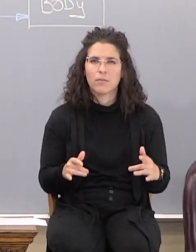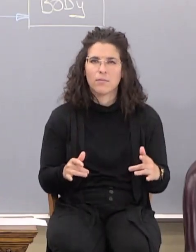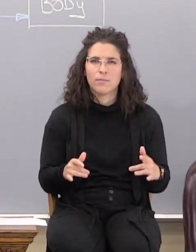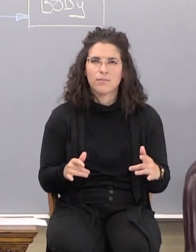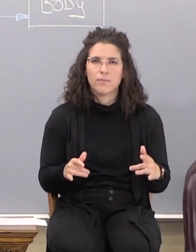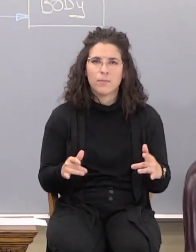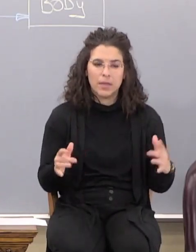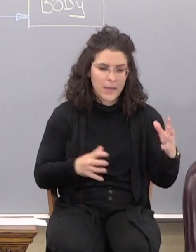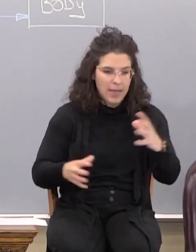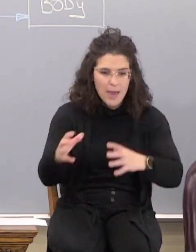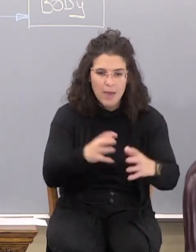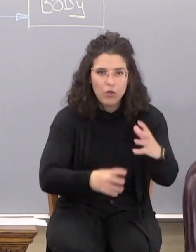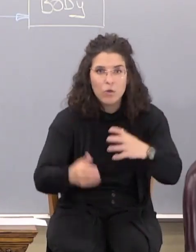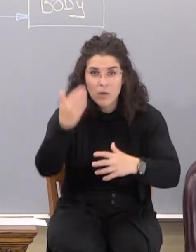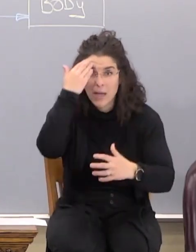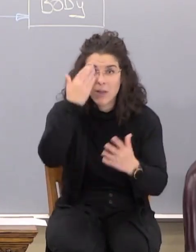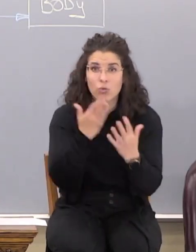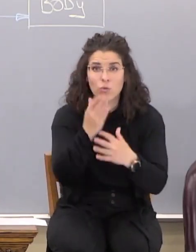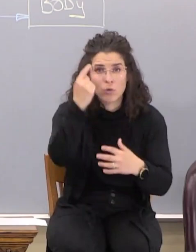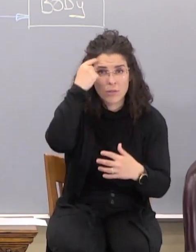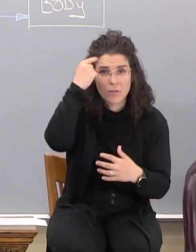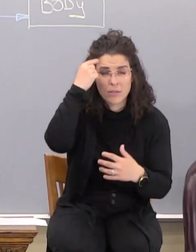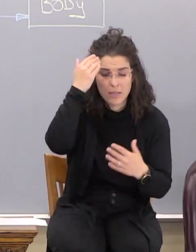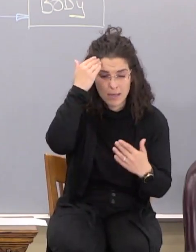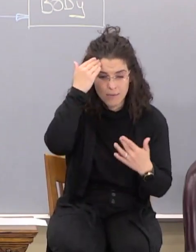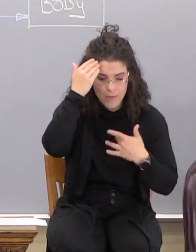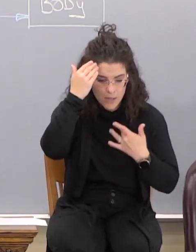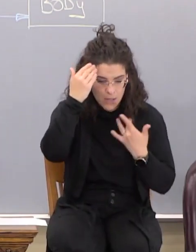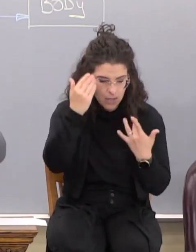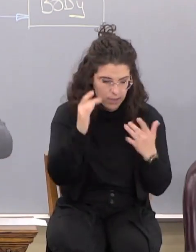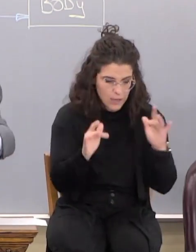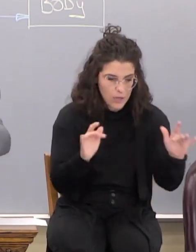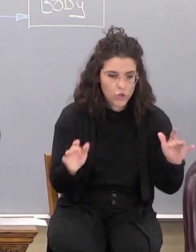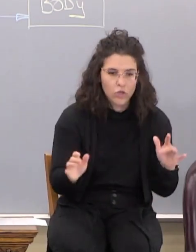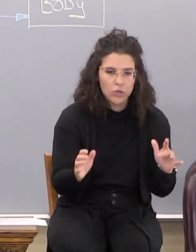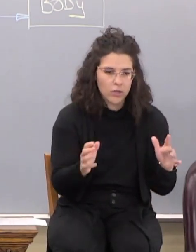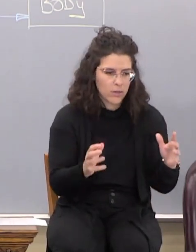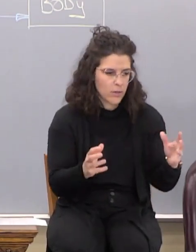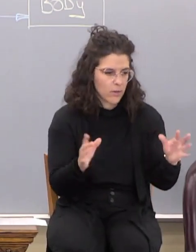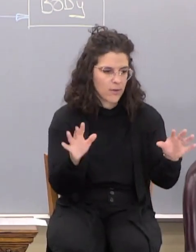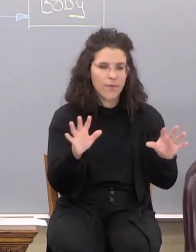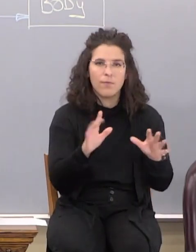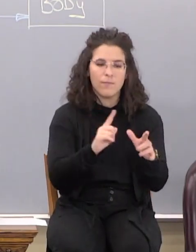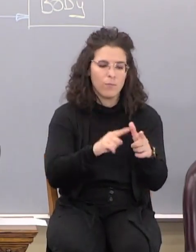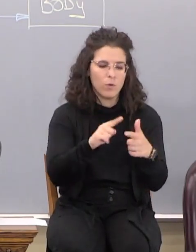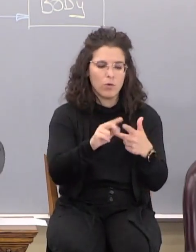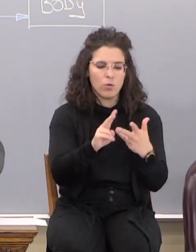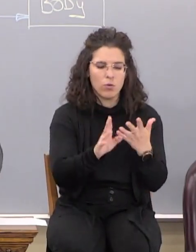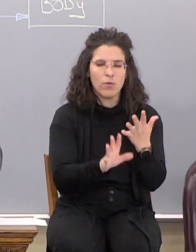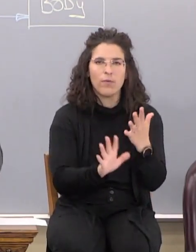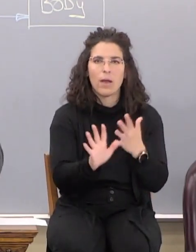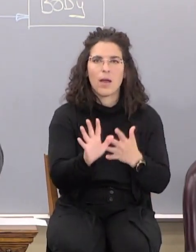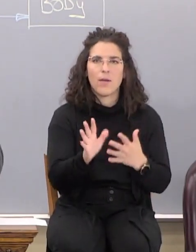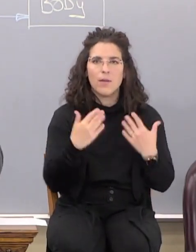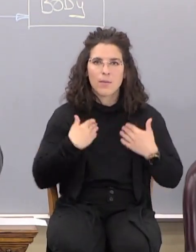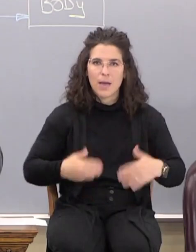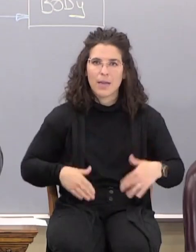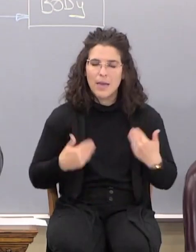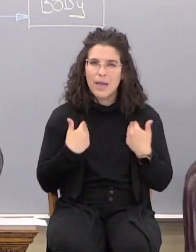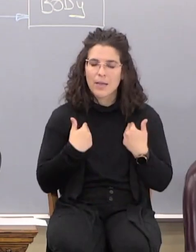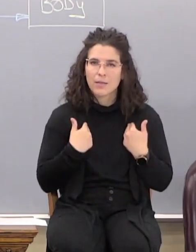they gathered knowledge through their senses. They gathered knowledge through the five senses that they had, that their body